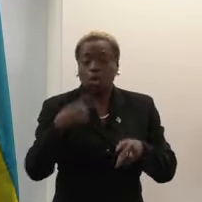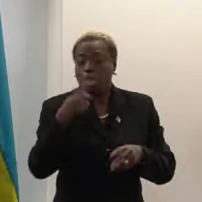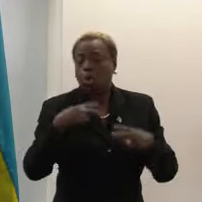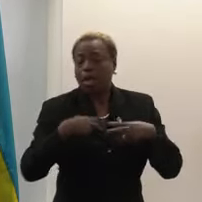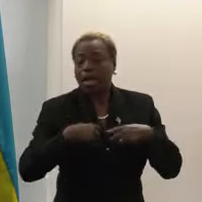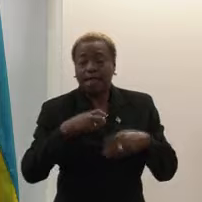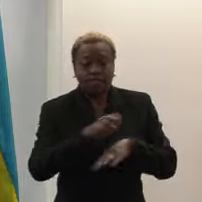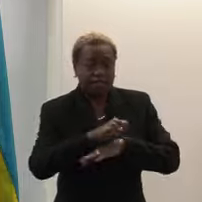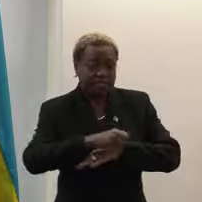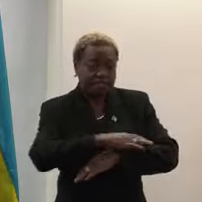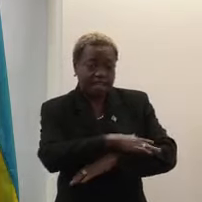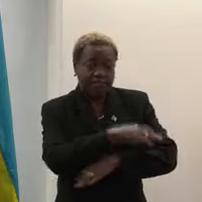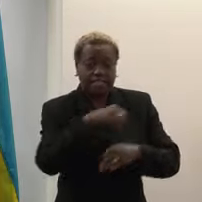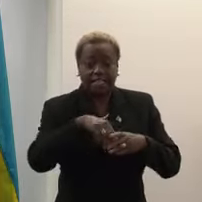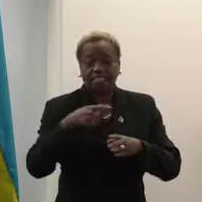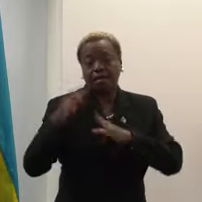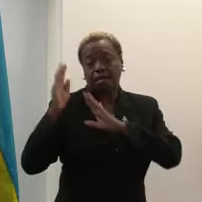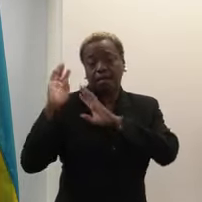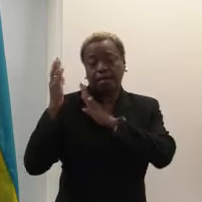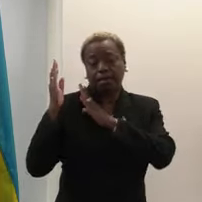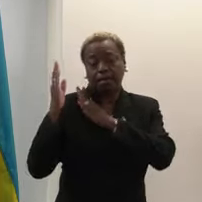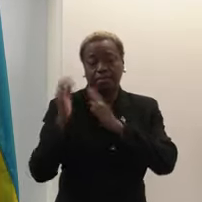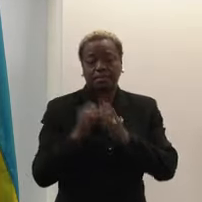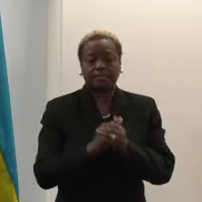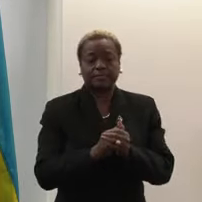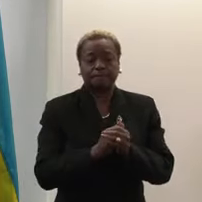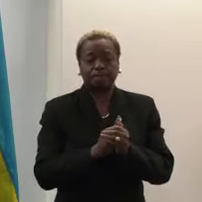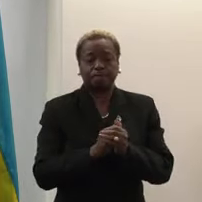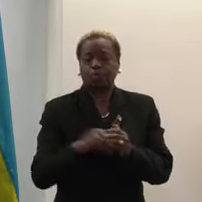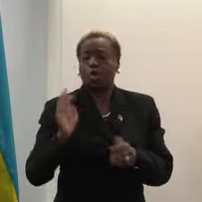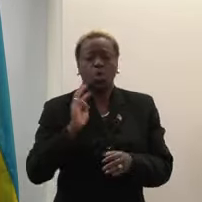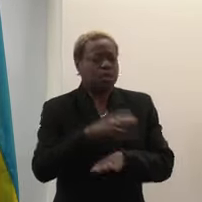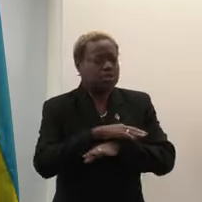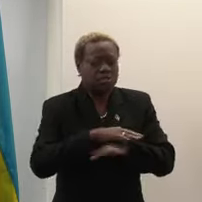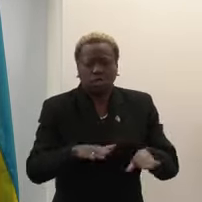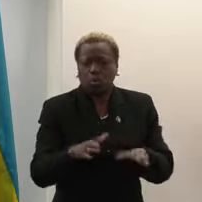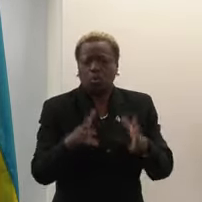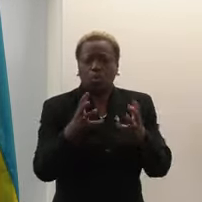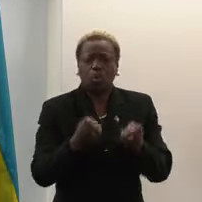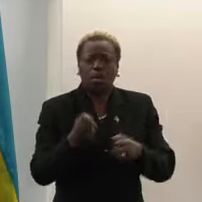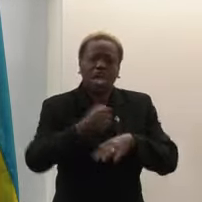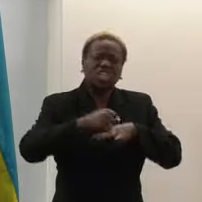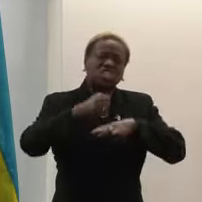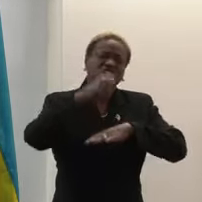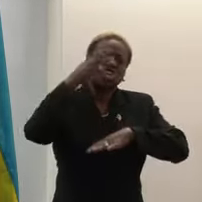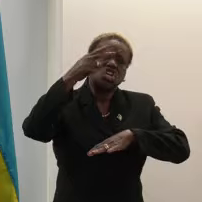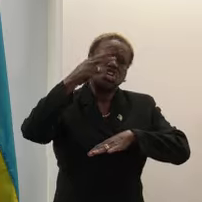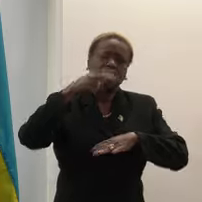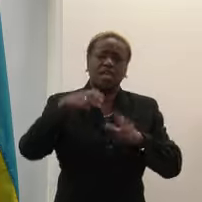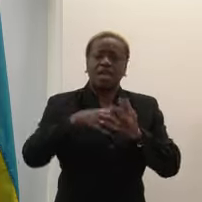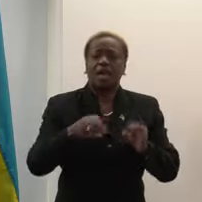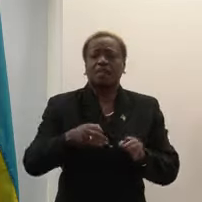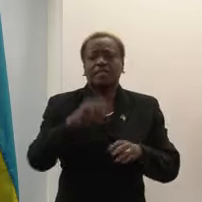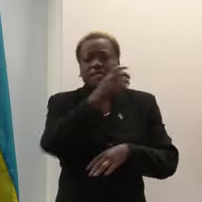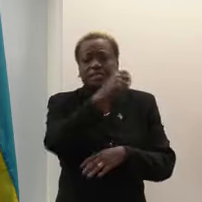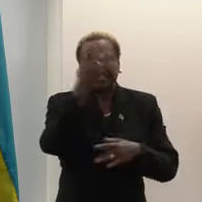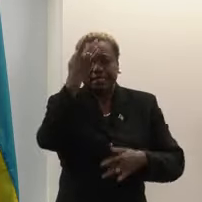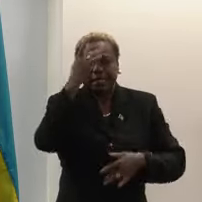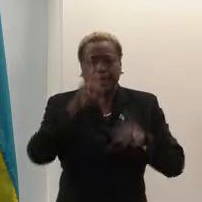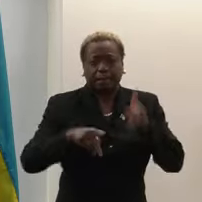this virus in the Bahamas. We do not want a surge of sick people at our